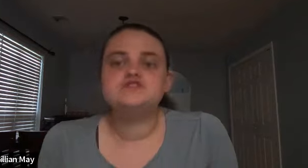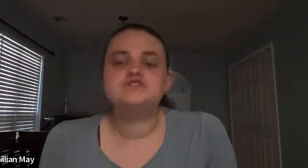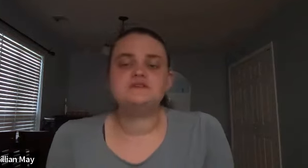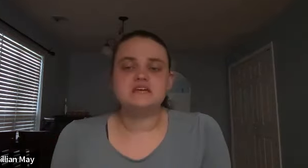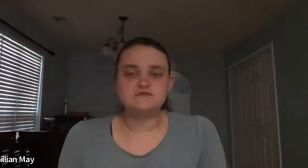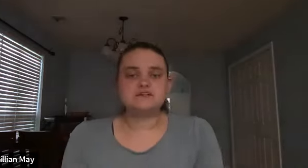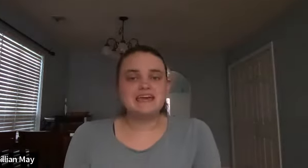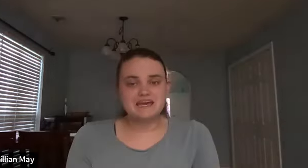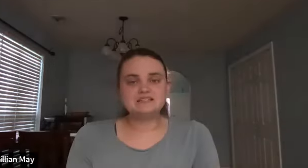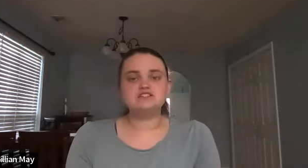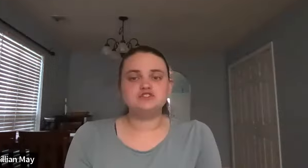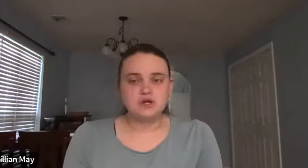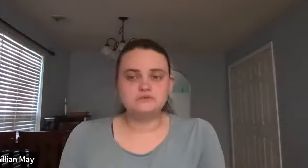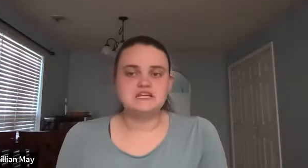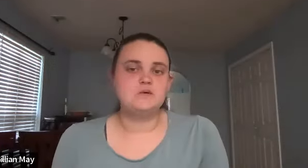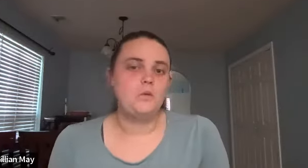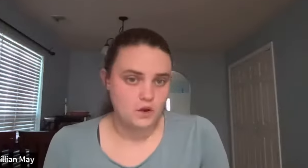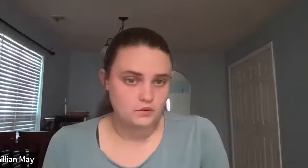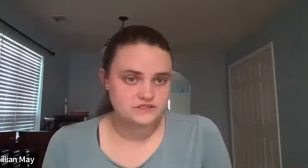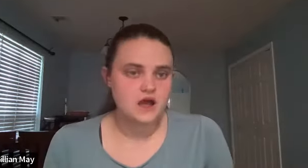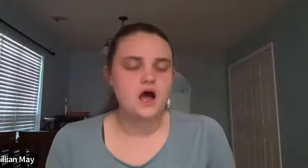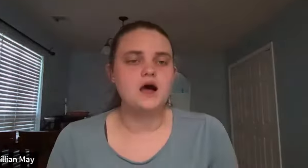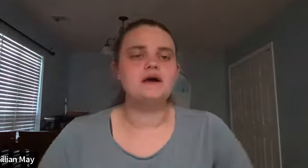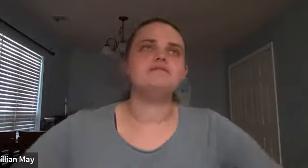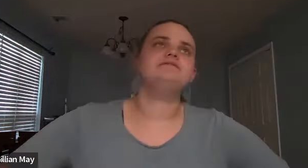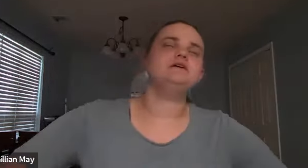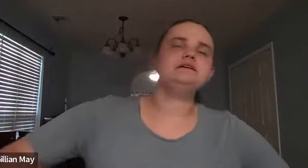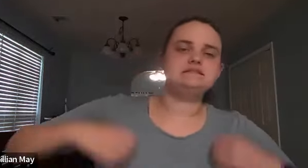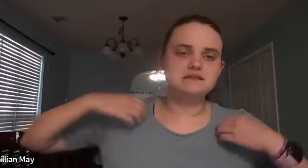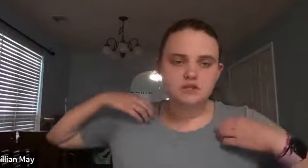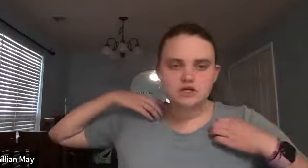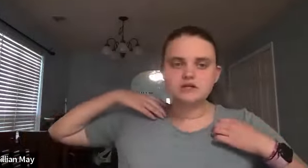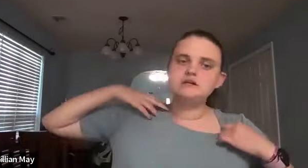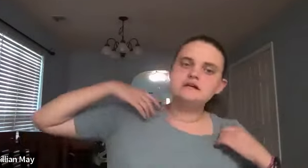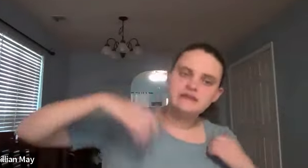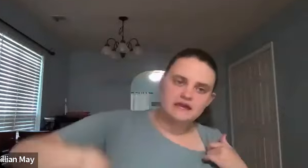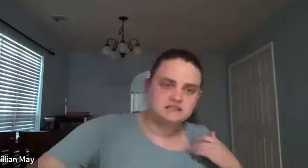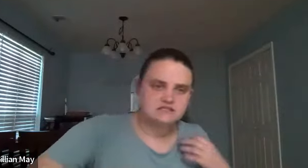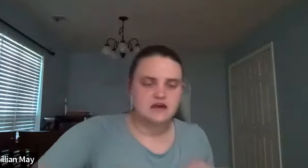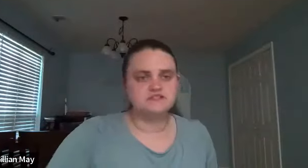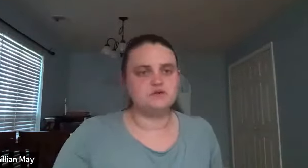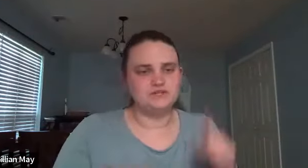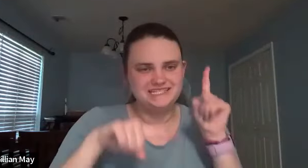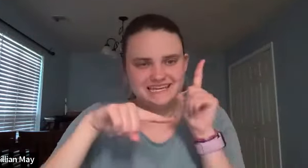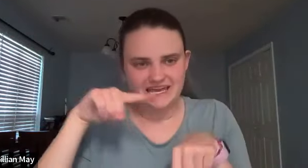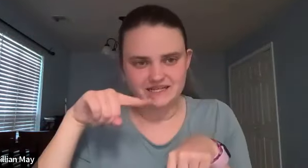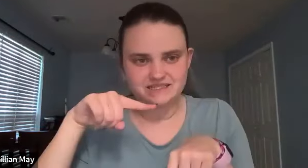So the signs for can't, don't, and won't. Very similar. Can't does have its own, which is can't.